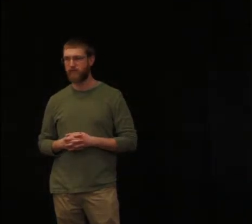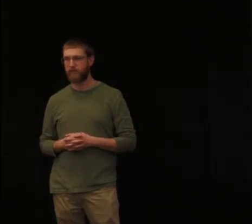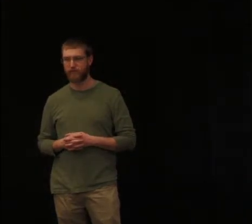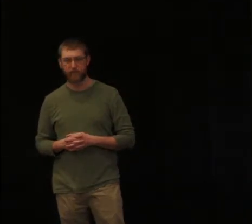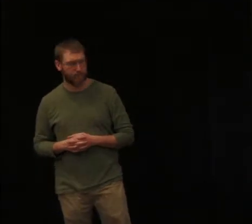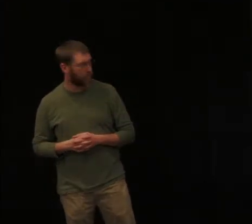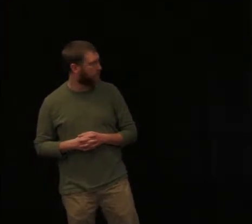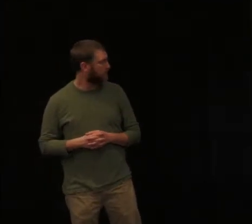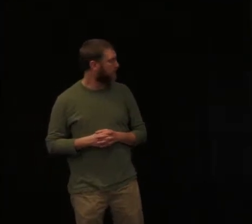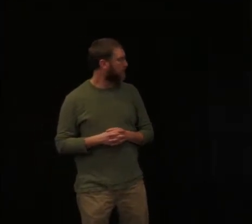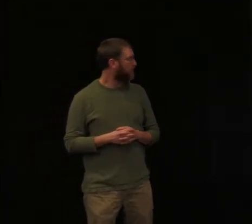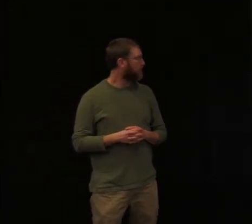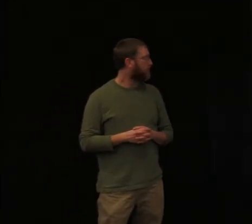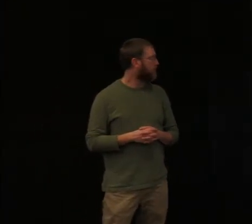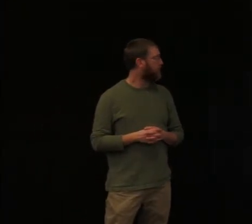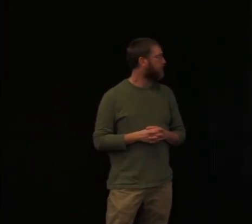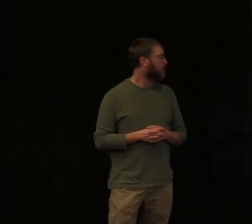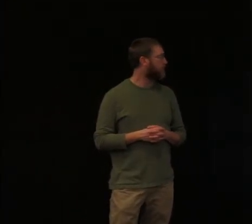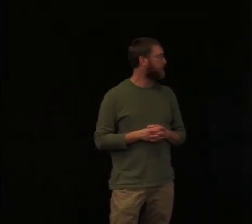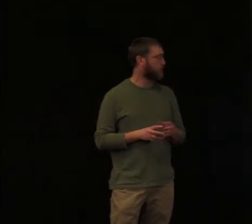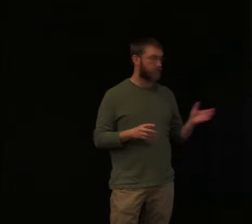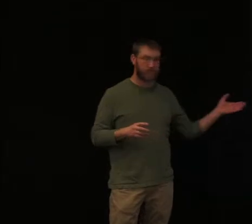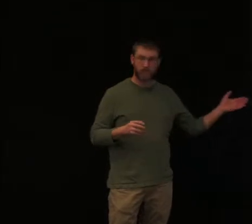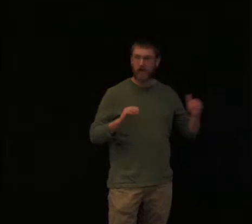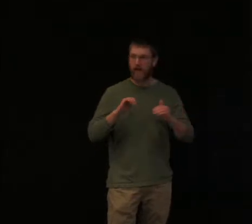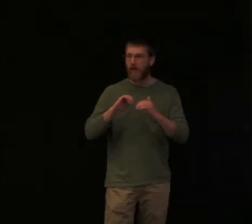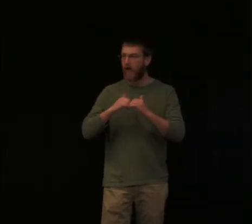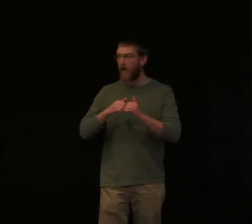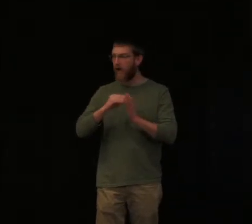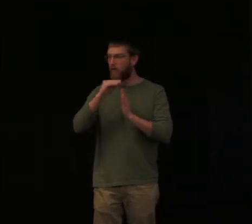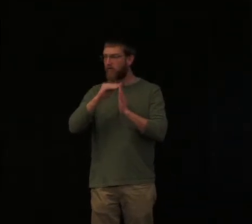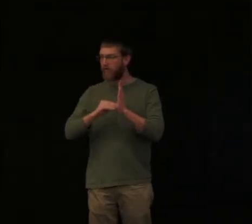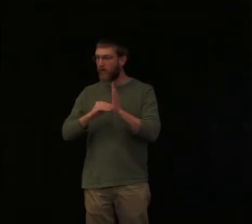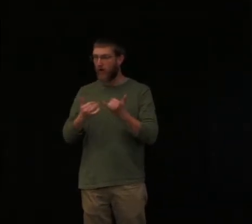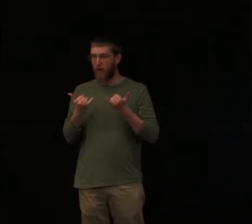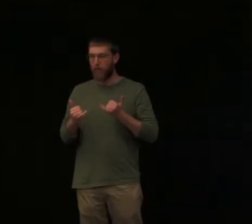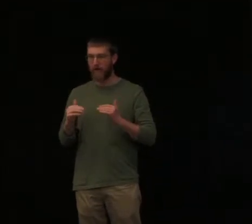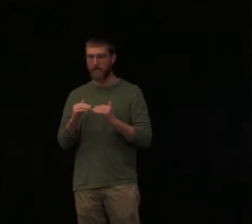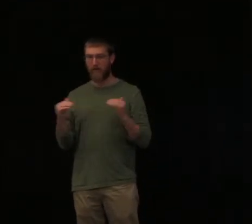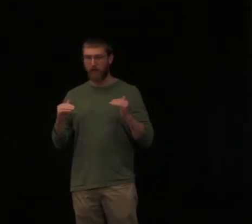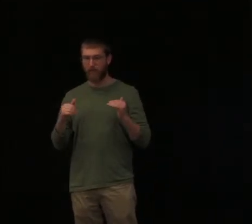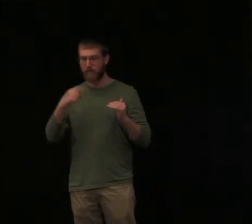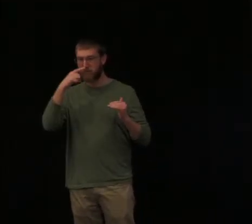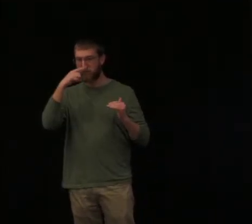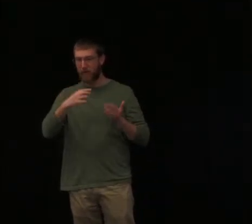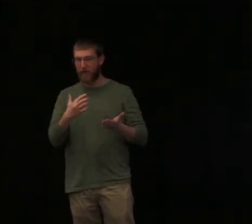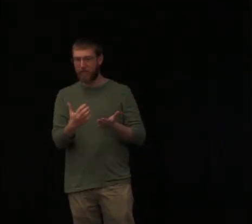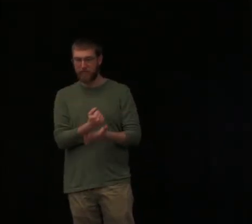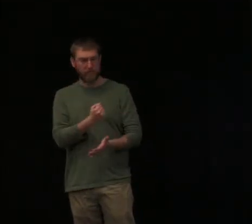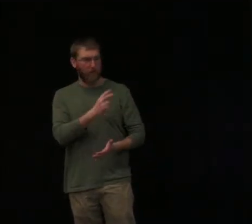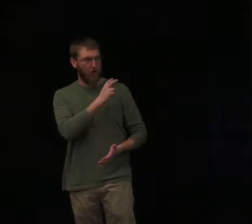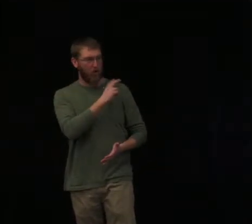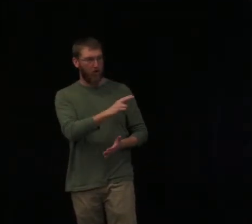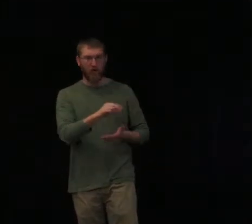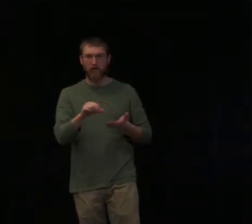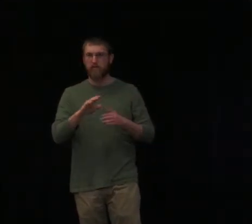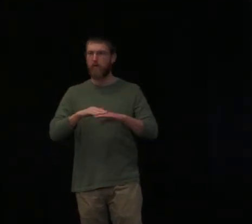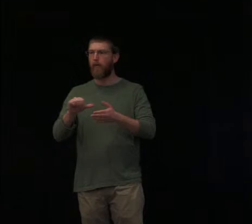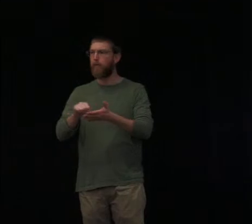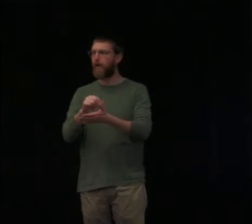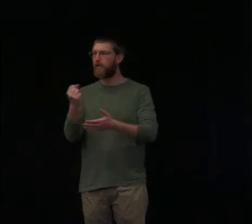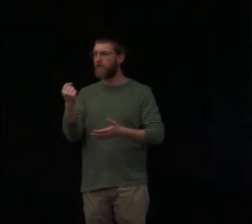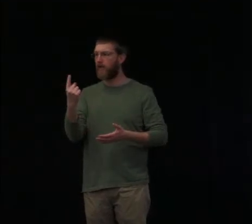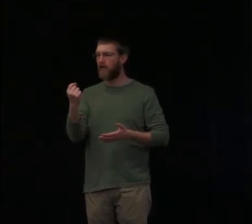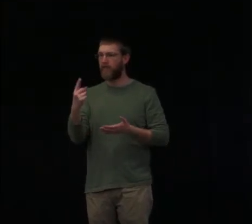So here are the steps for completing the present levels area. I'll give you guys a chance to kind of look at it. I think it's on page